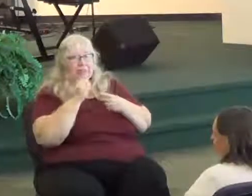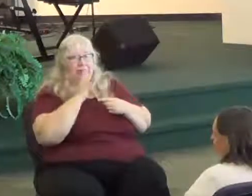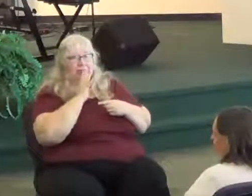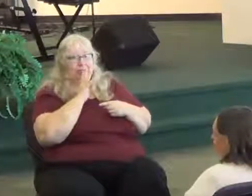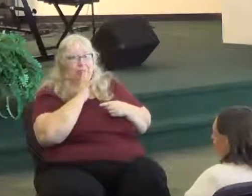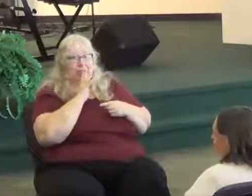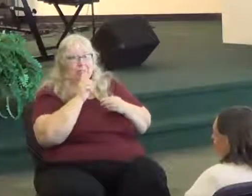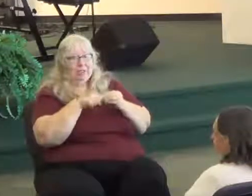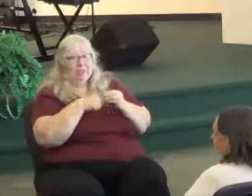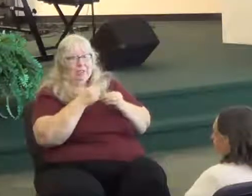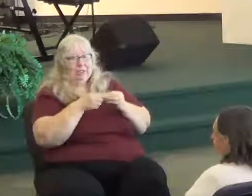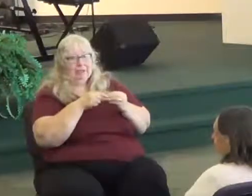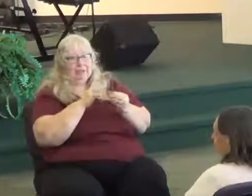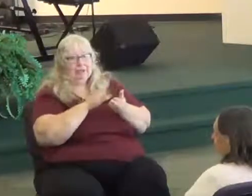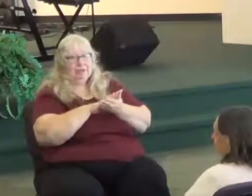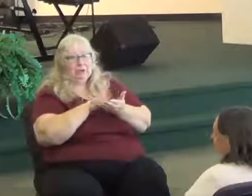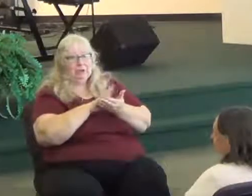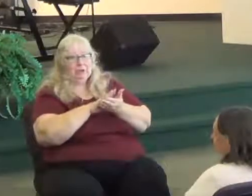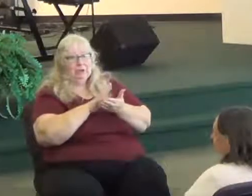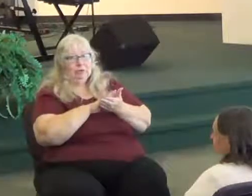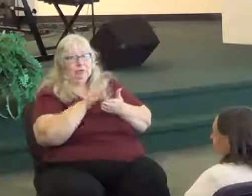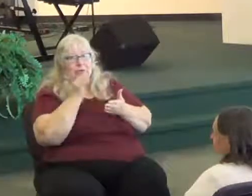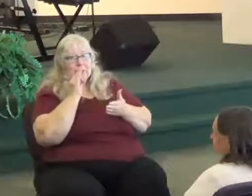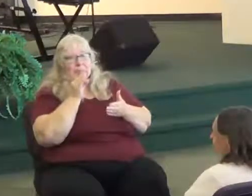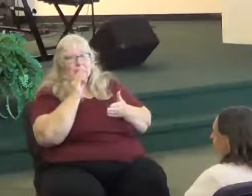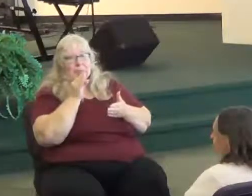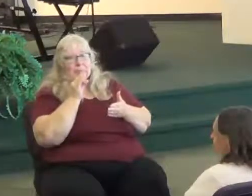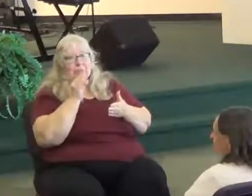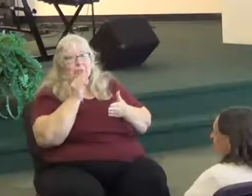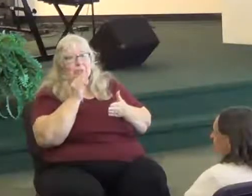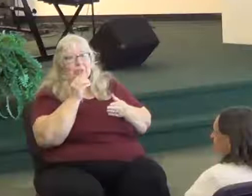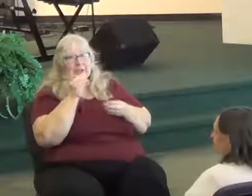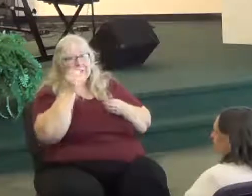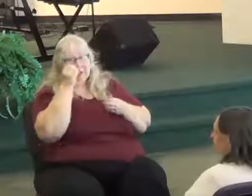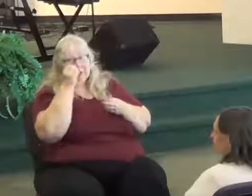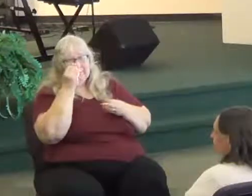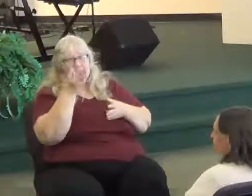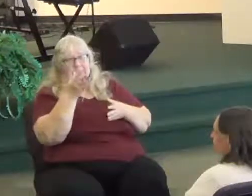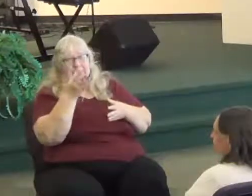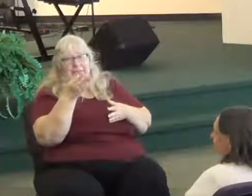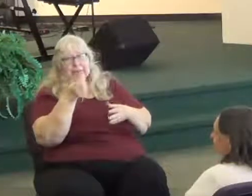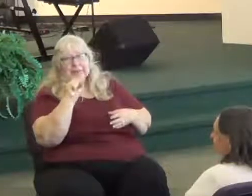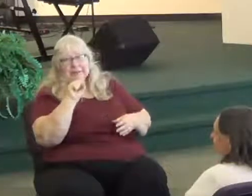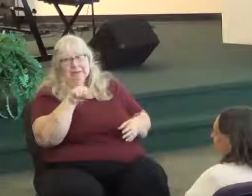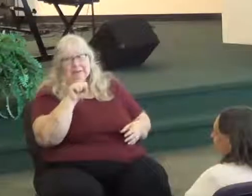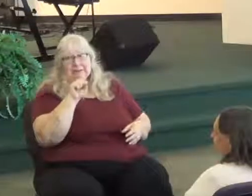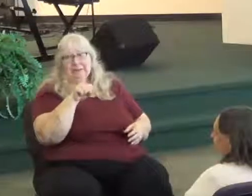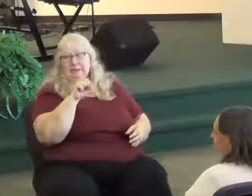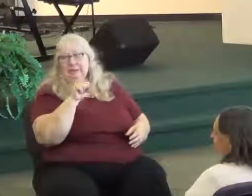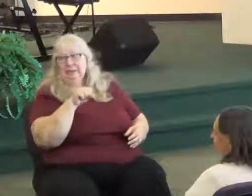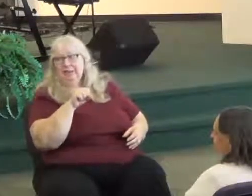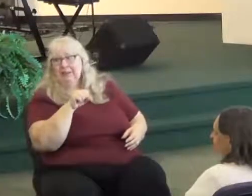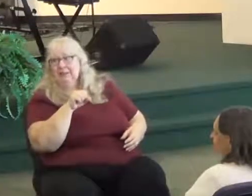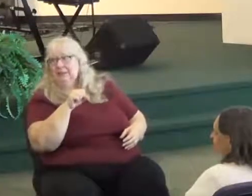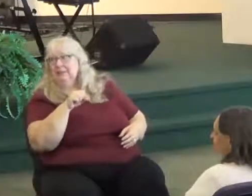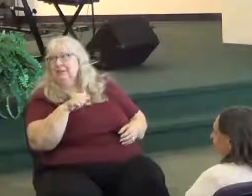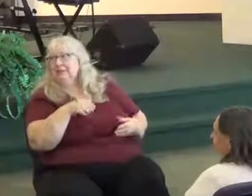a little bit about the school and preach a message that God had laid in his heart. And I said, absolutely.